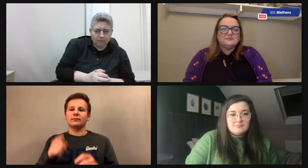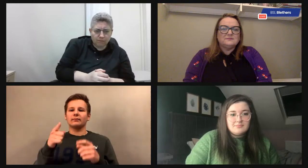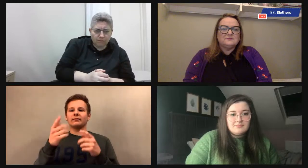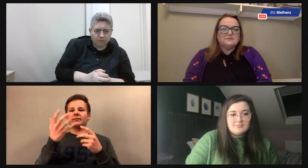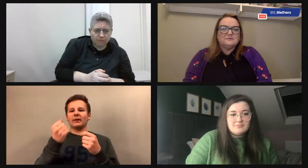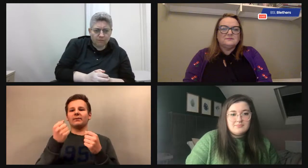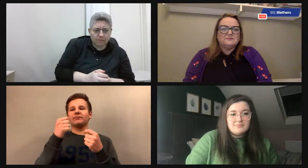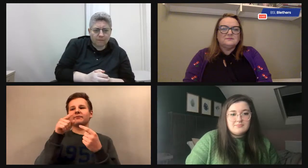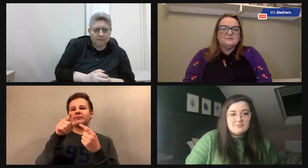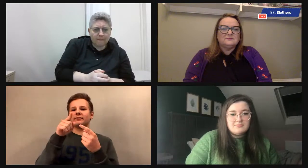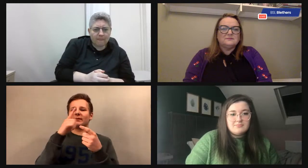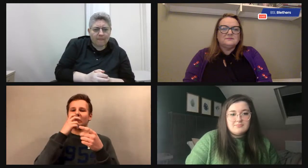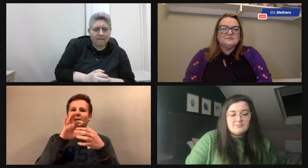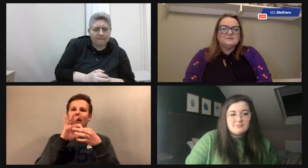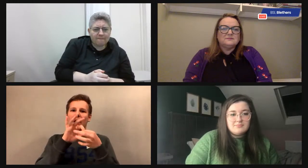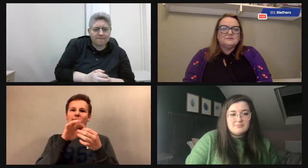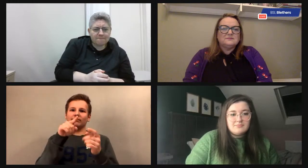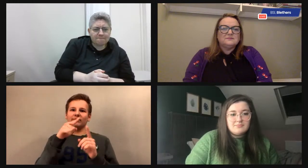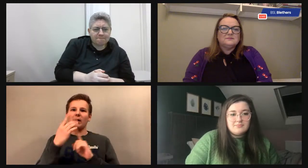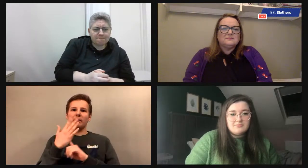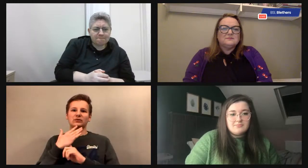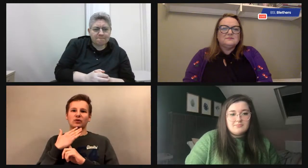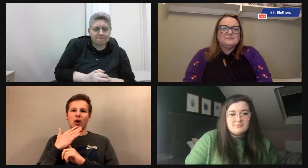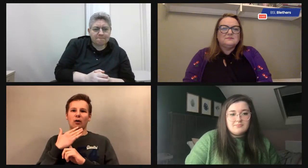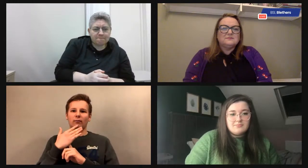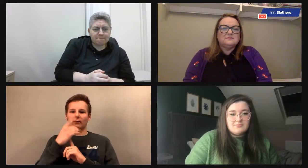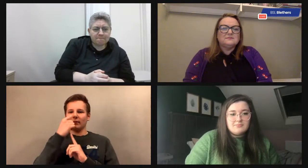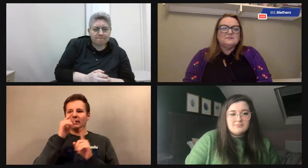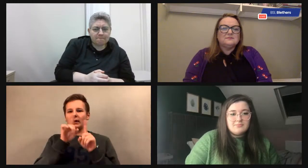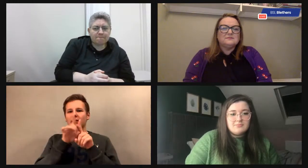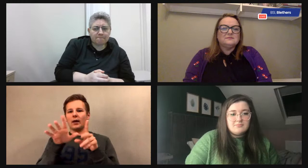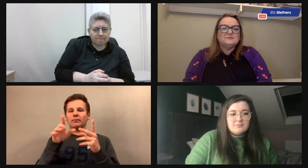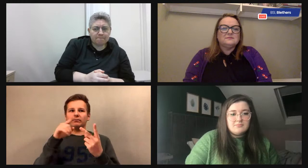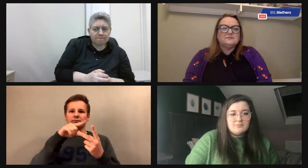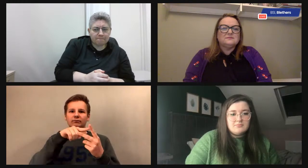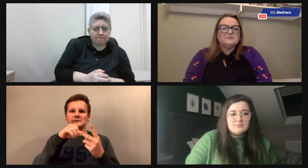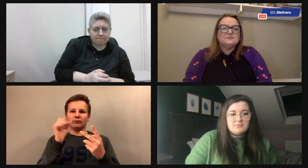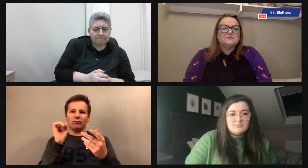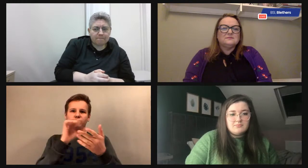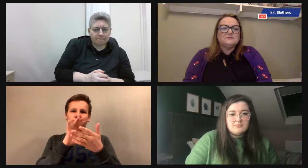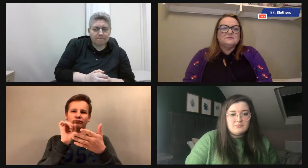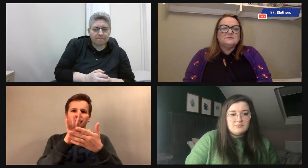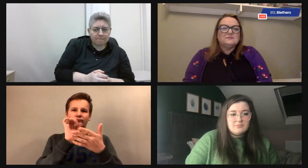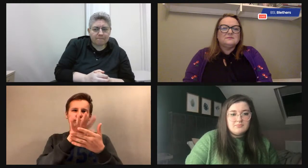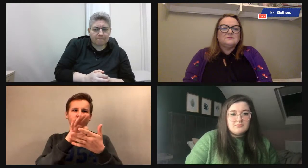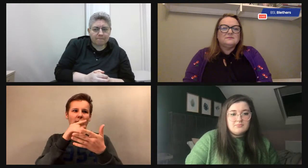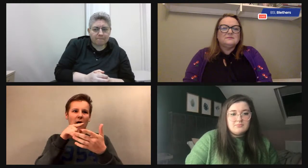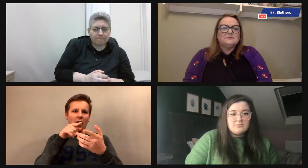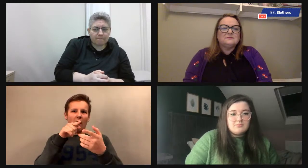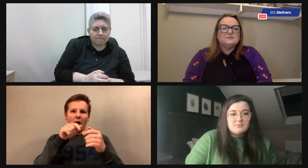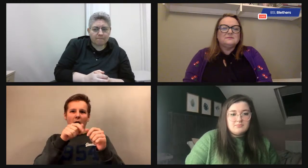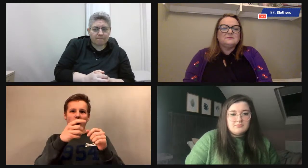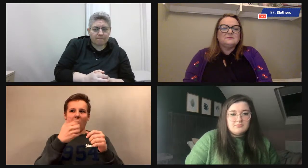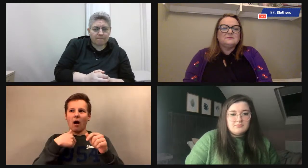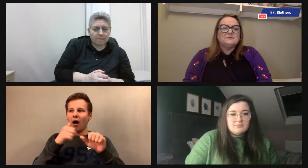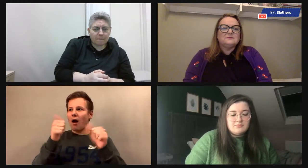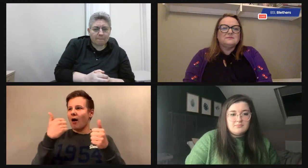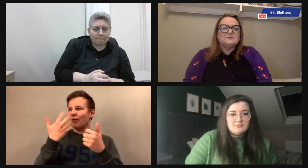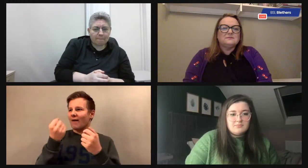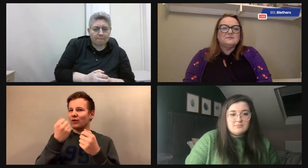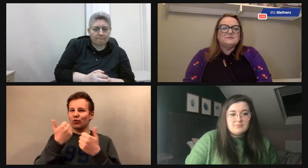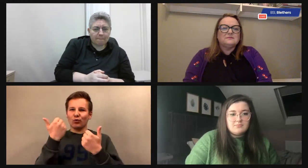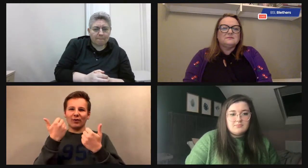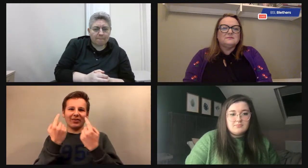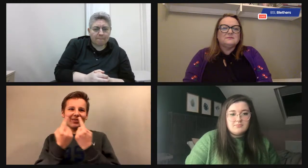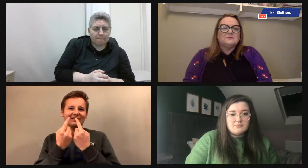exposure affects them? I think there is a pressure within social media for you to post a